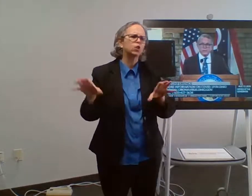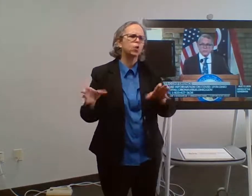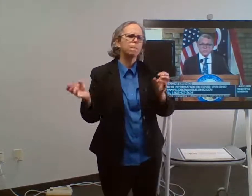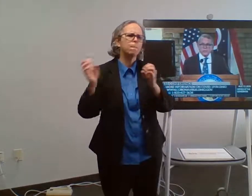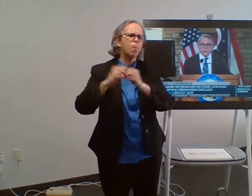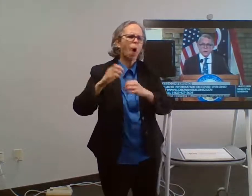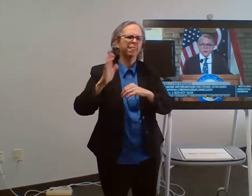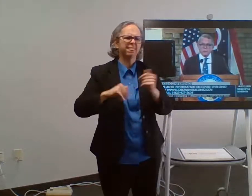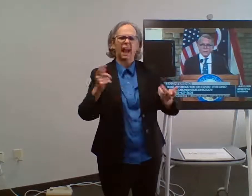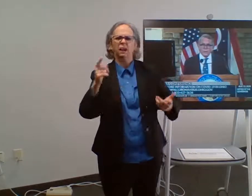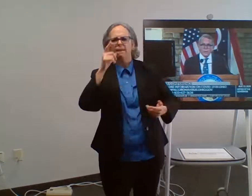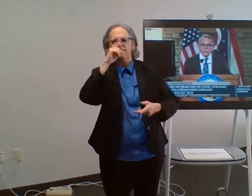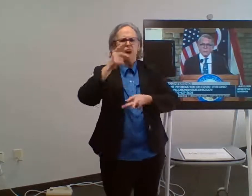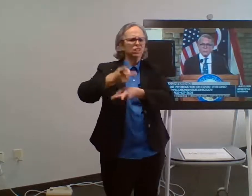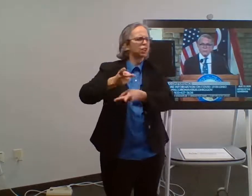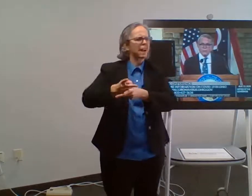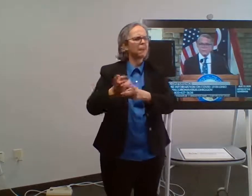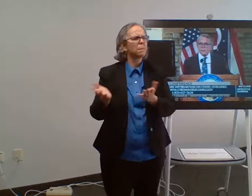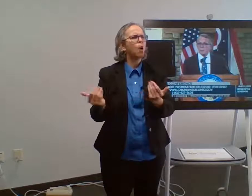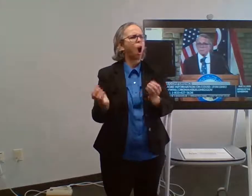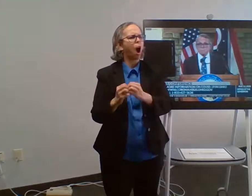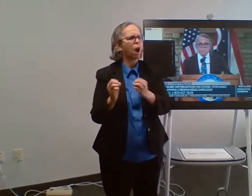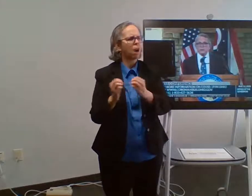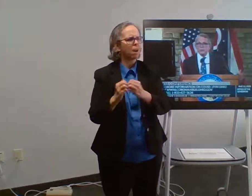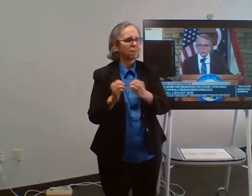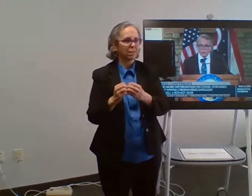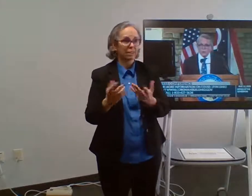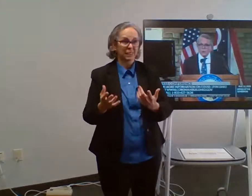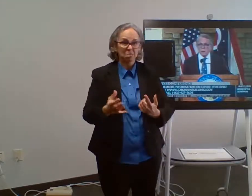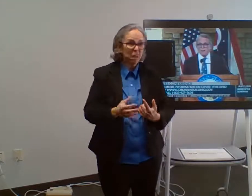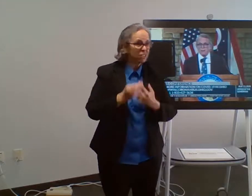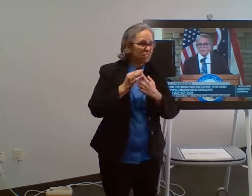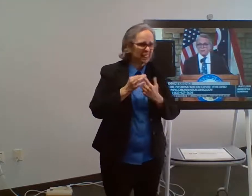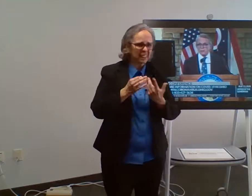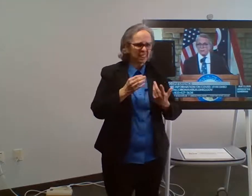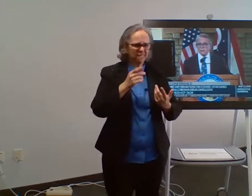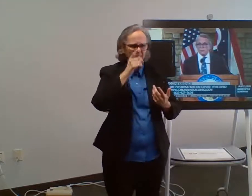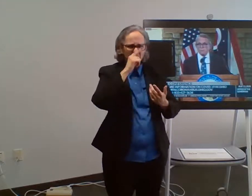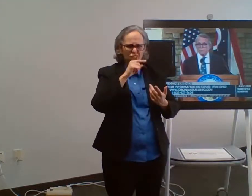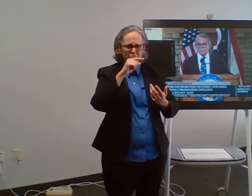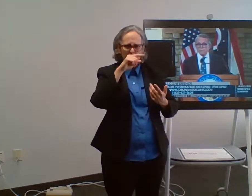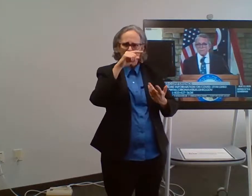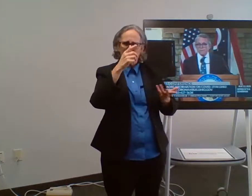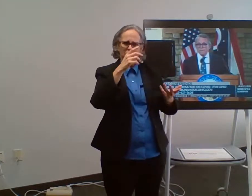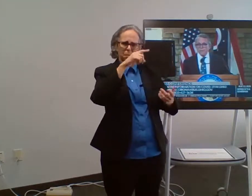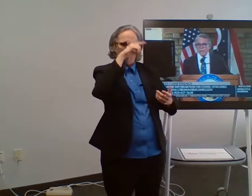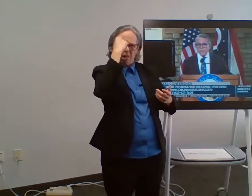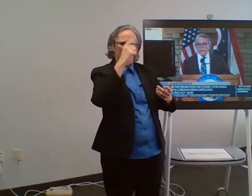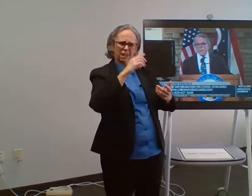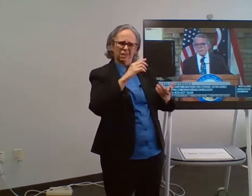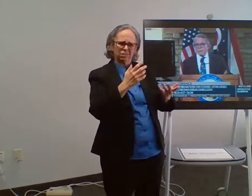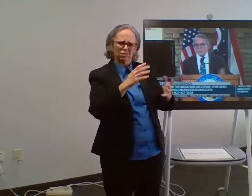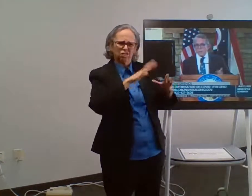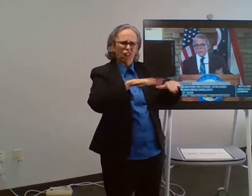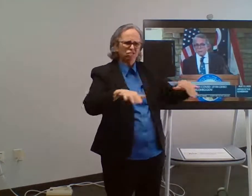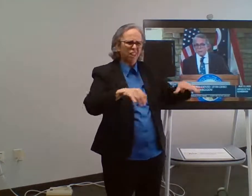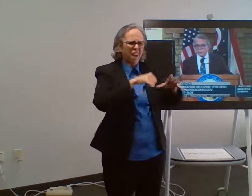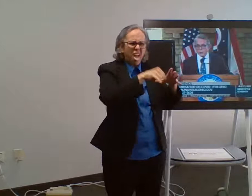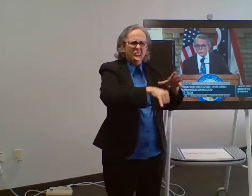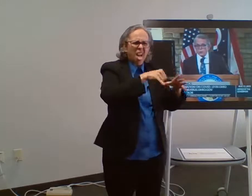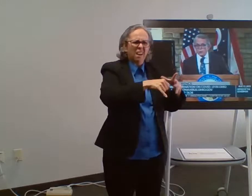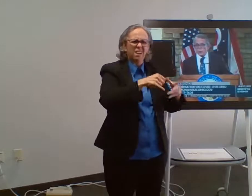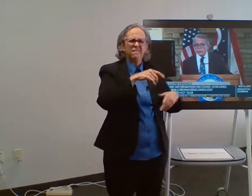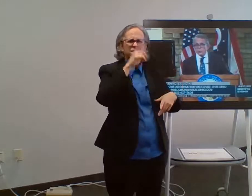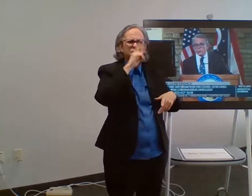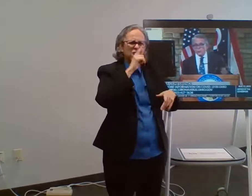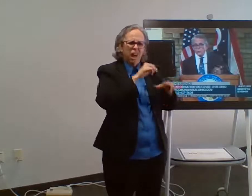kids, particularly our African American ones, spend much too long a time in foster care. They languish in